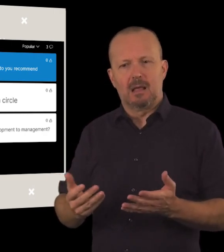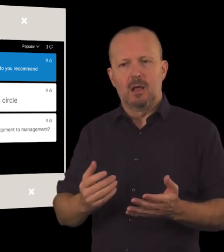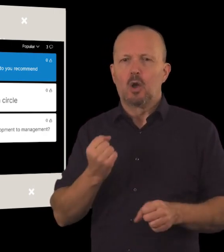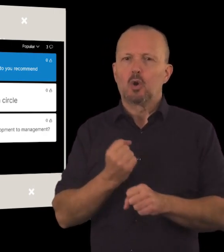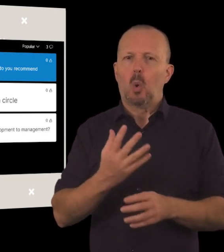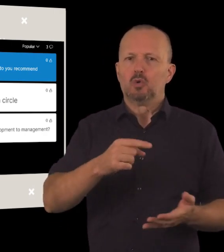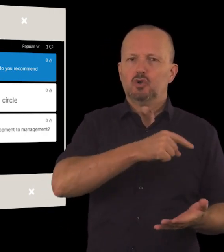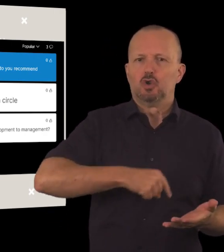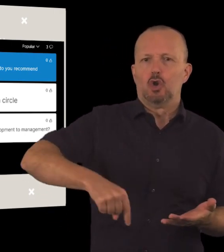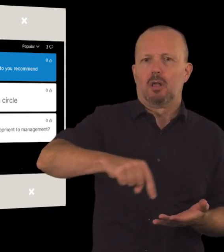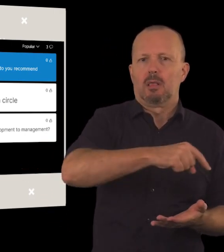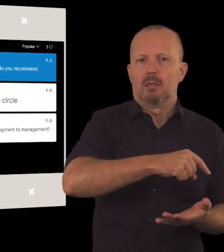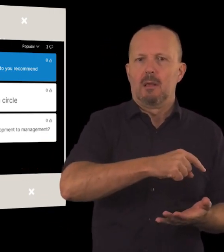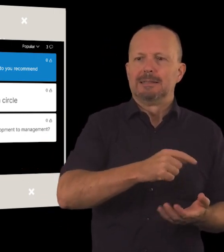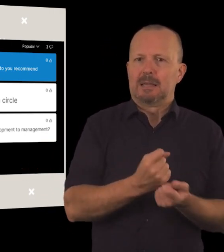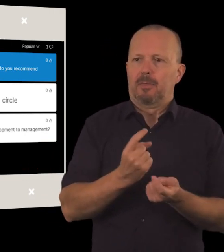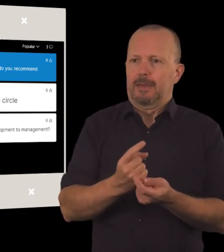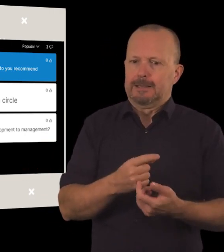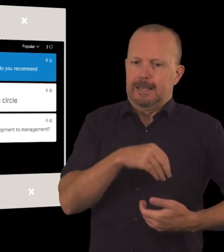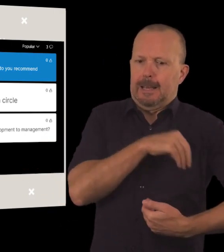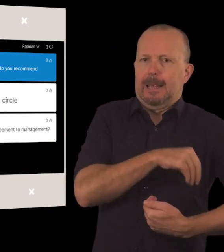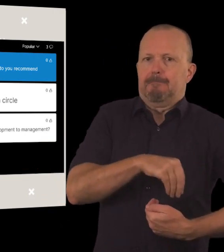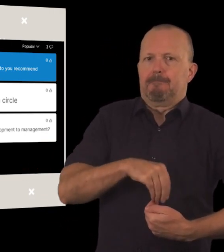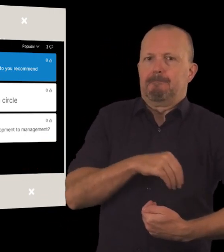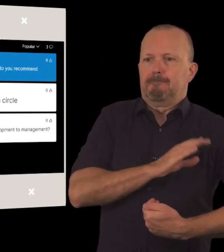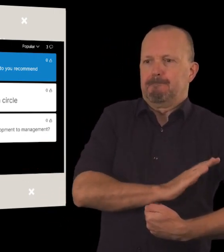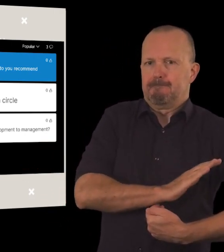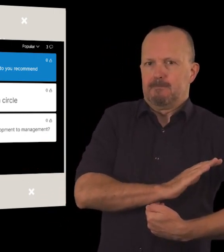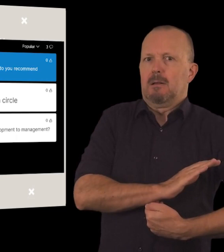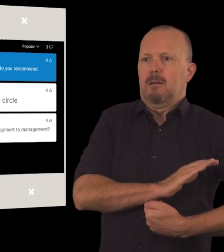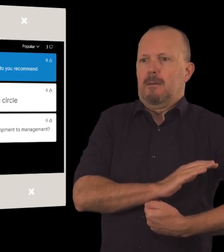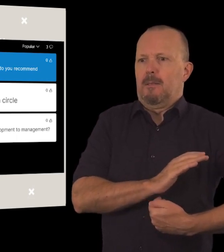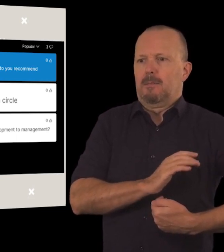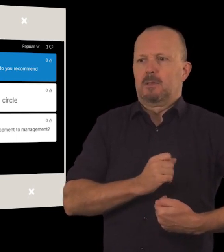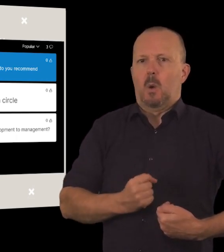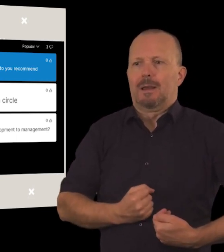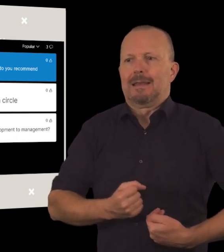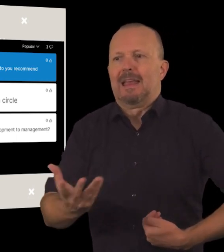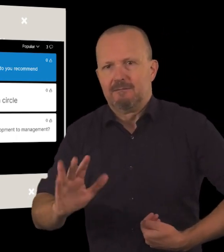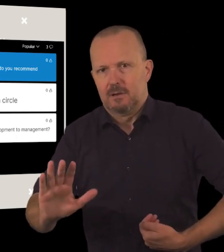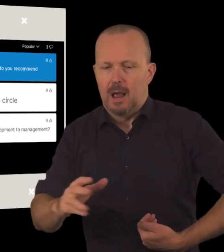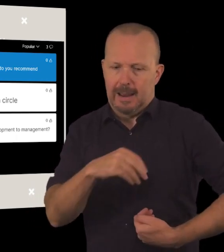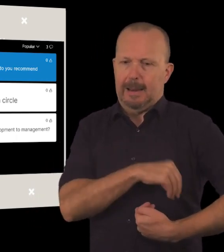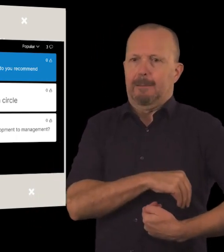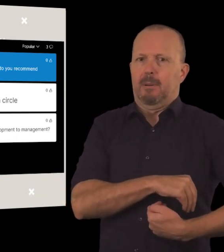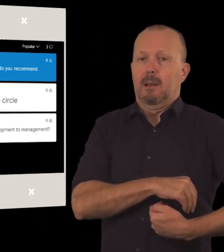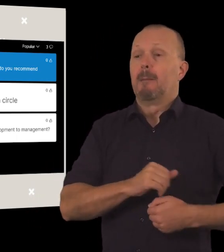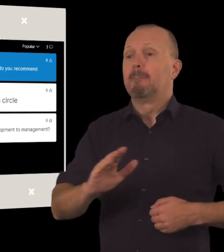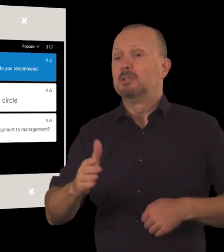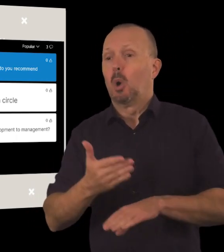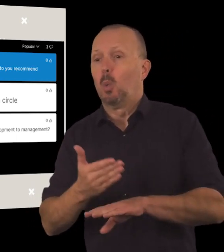so that when you walk away, you've still got something for you to do outside of work as well.